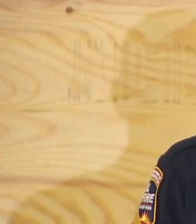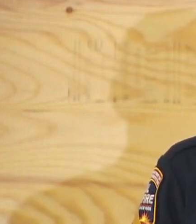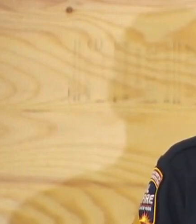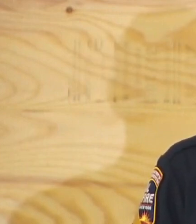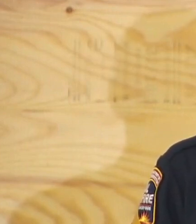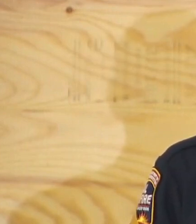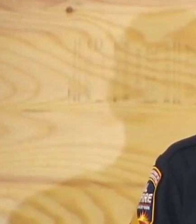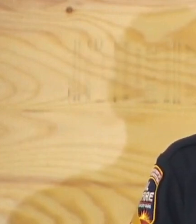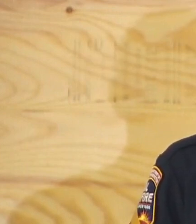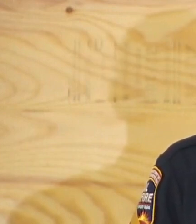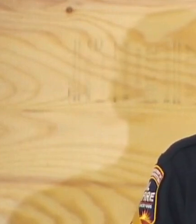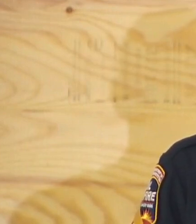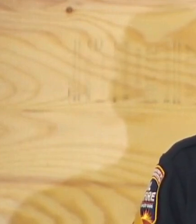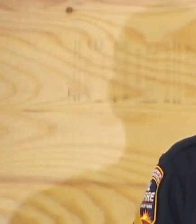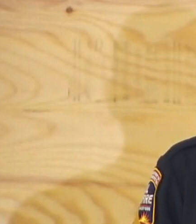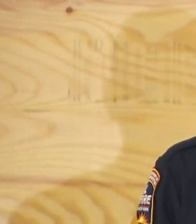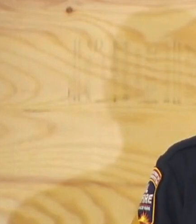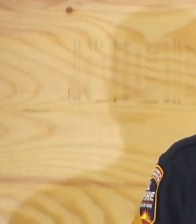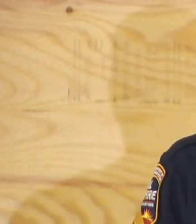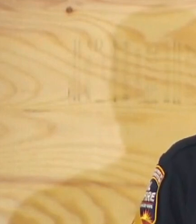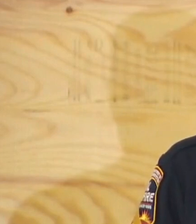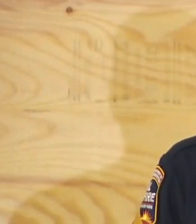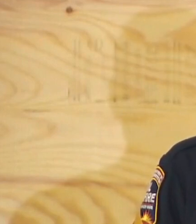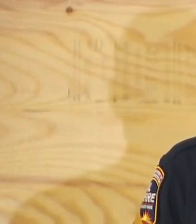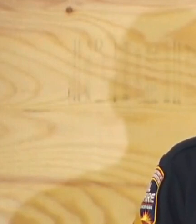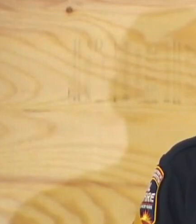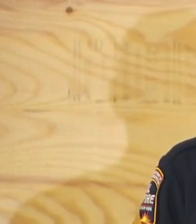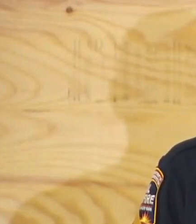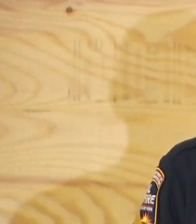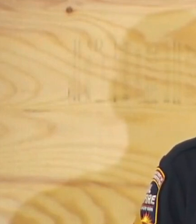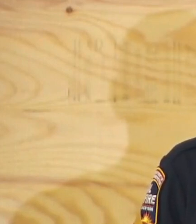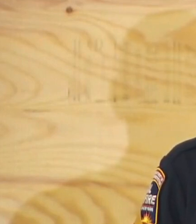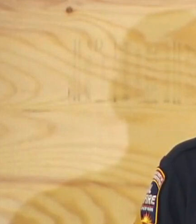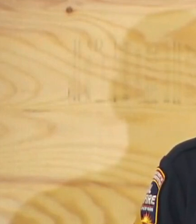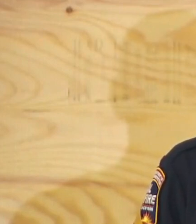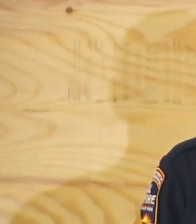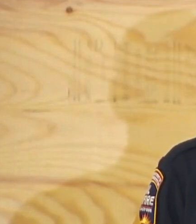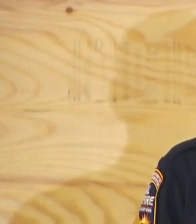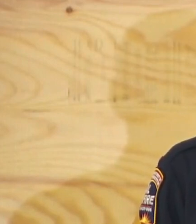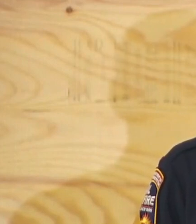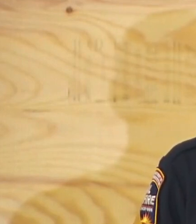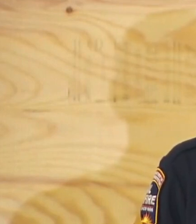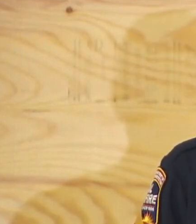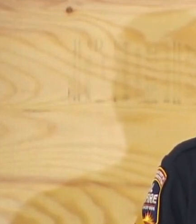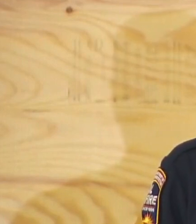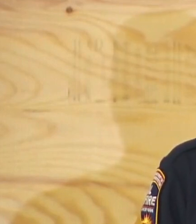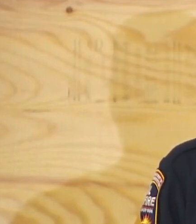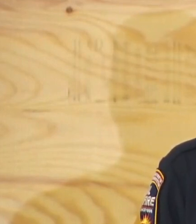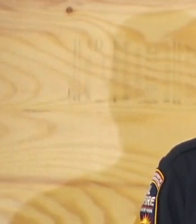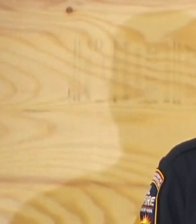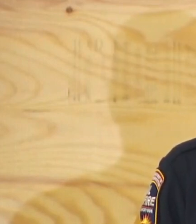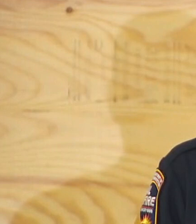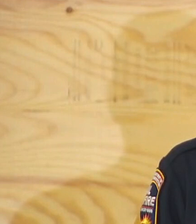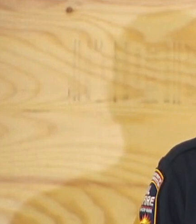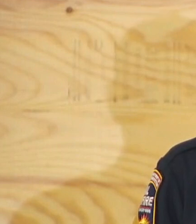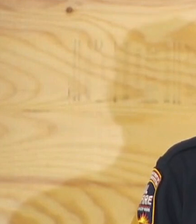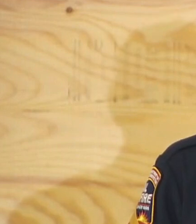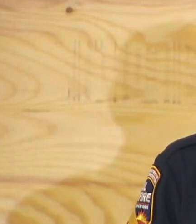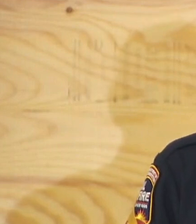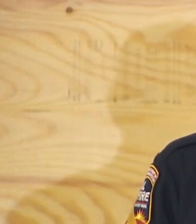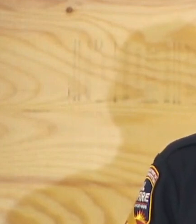fire side, the fire behavior, the weather, all the resource utilities, everybody to get people back in their homes. But I promise you, it is a top priority for us to do